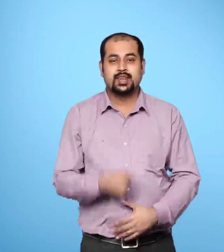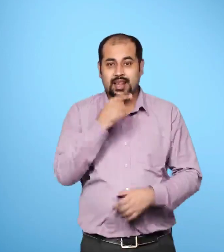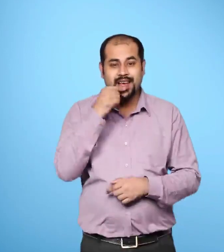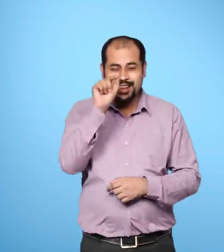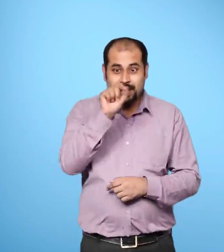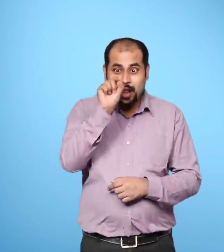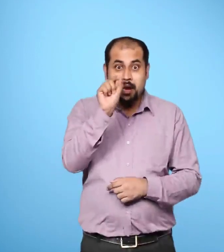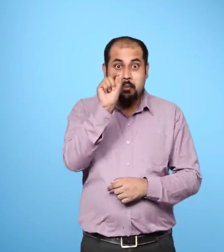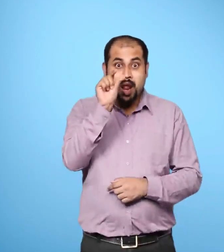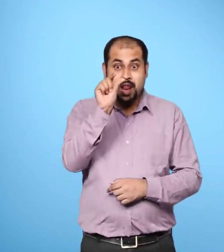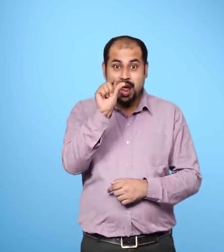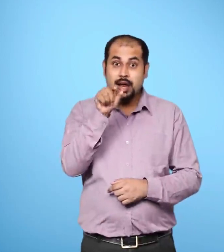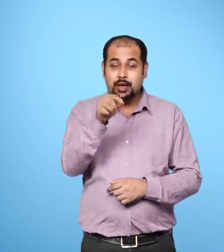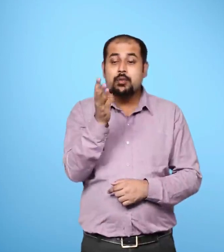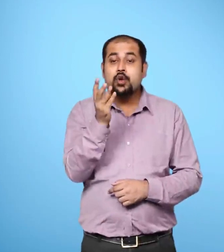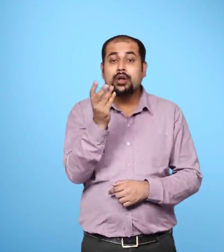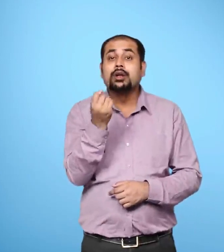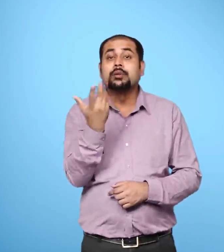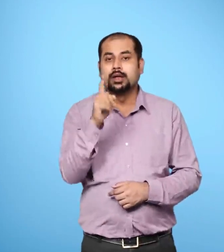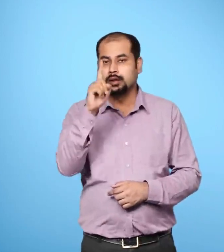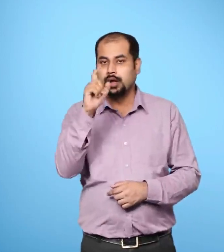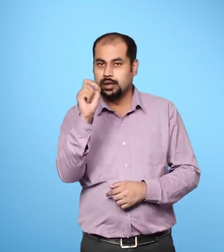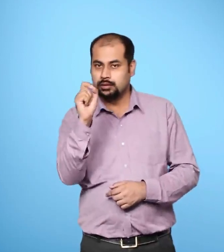Each big red dot is equal to 10 points.